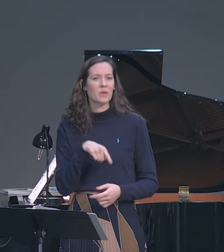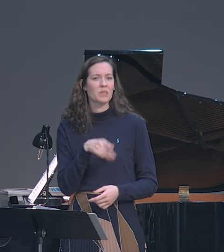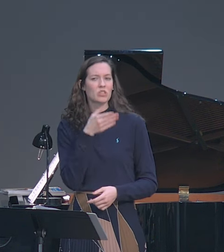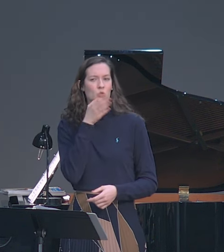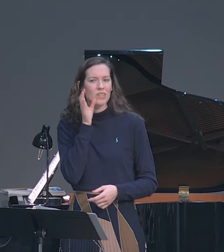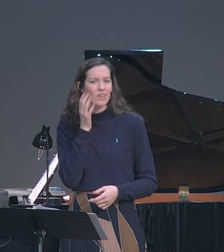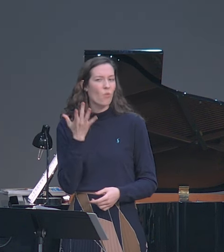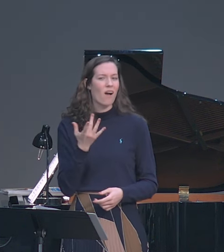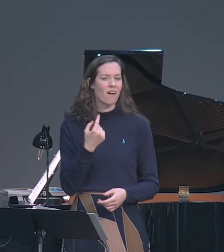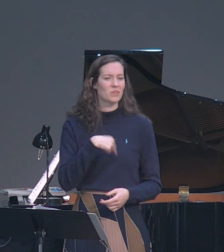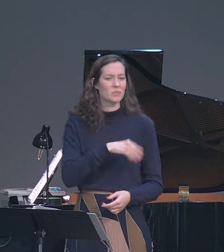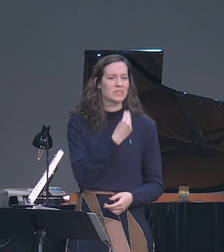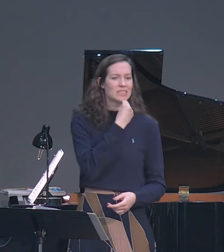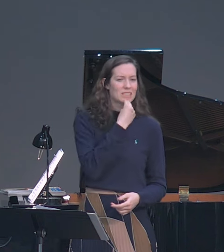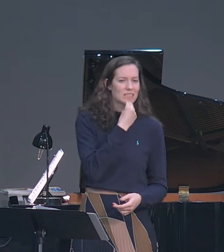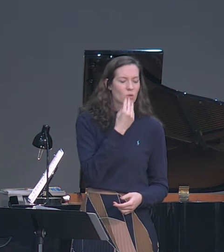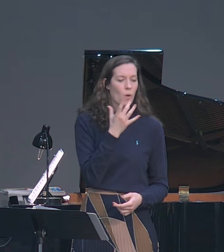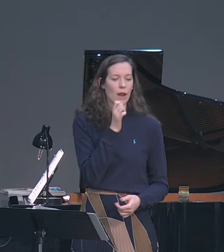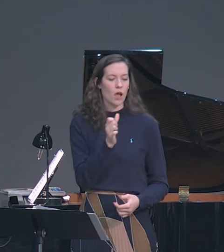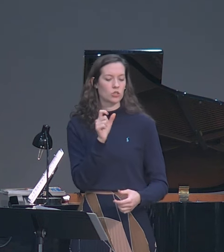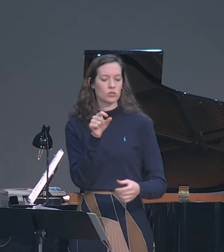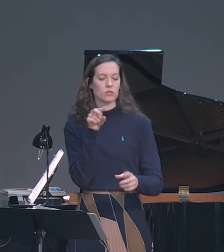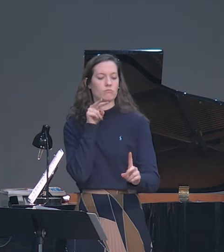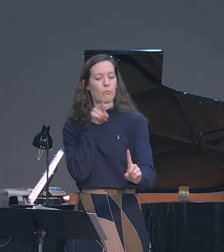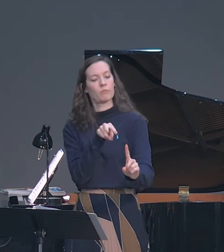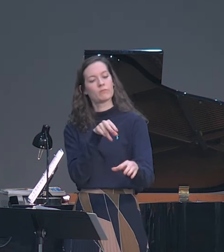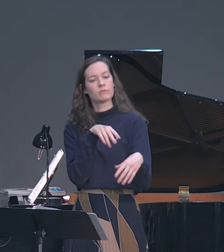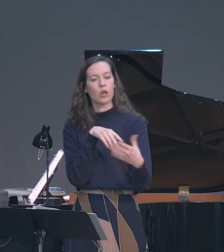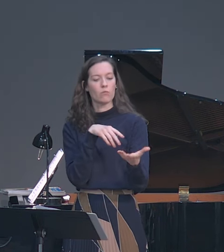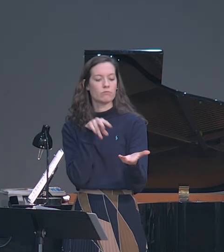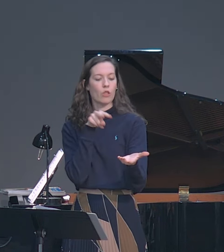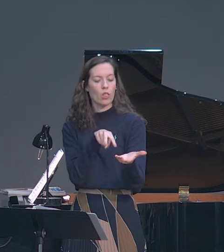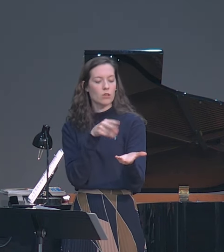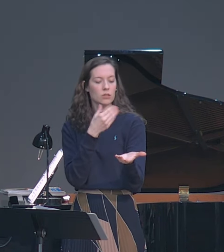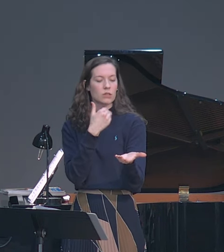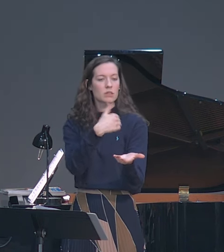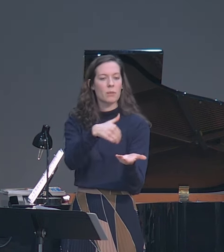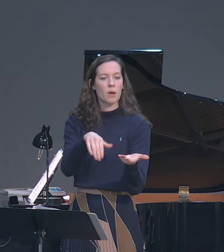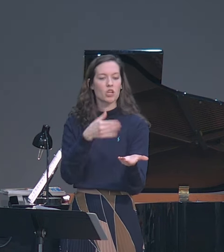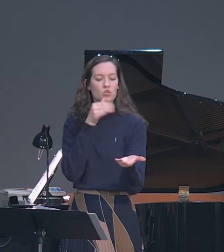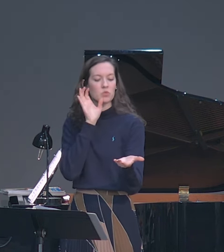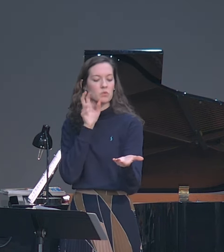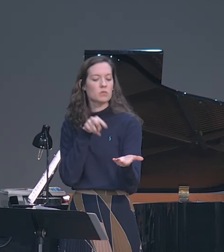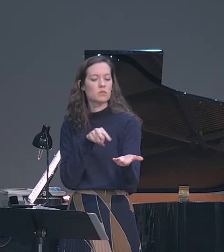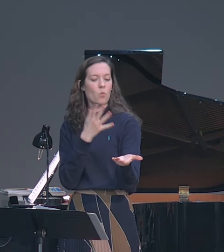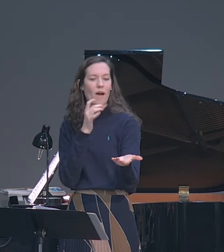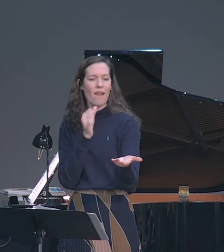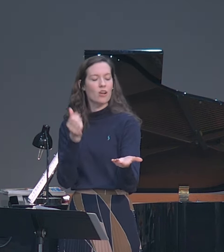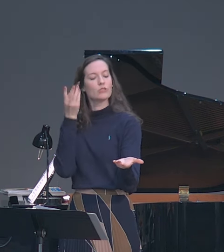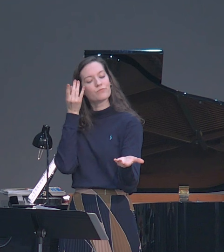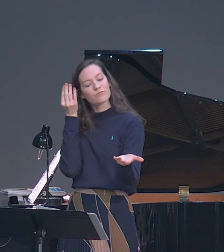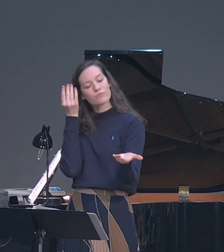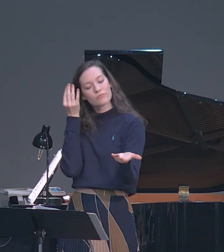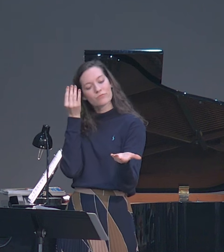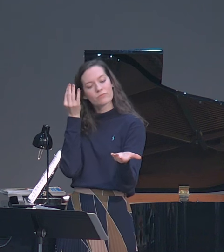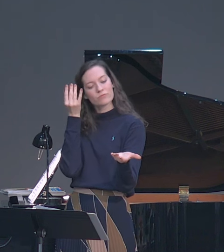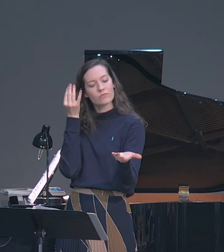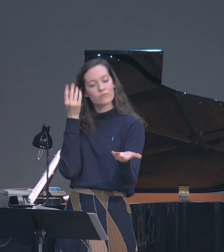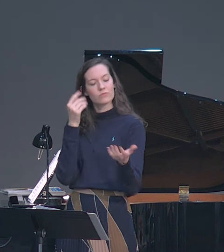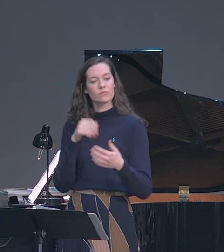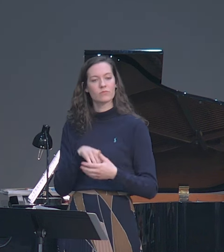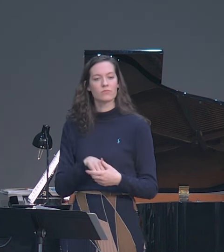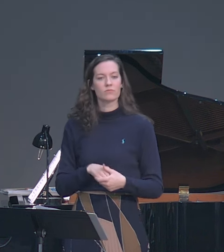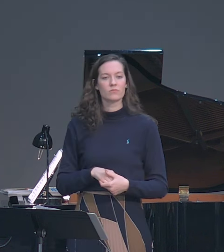just look at the bread and look at the juice and think about what these